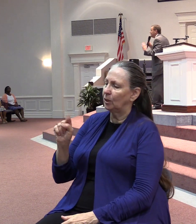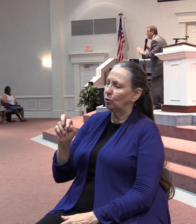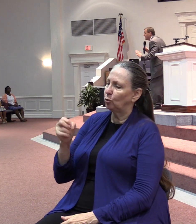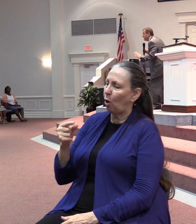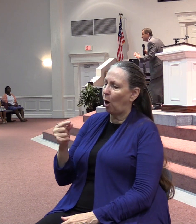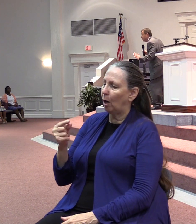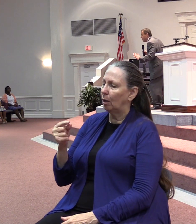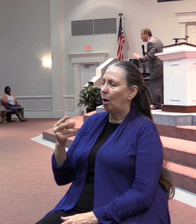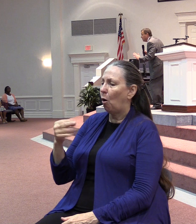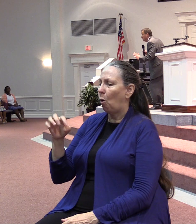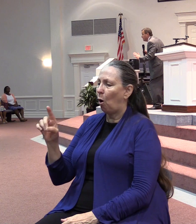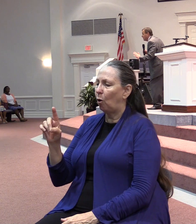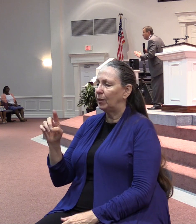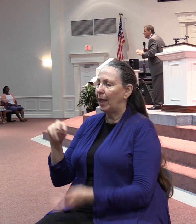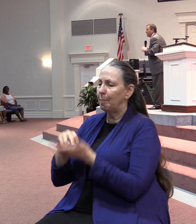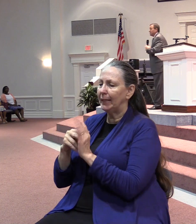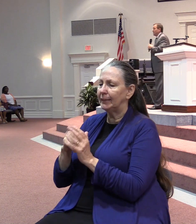unrepented sins.